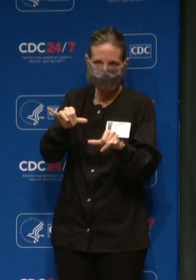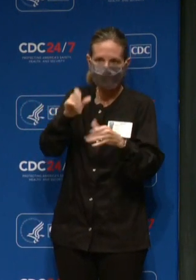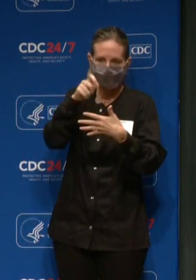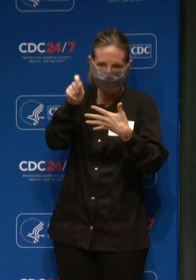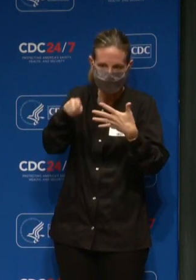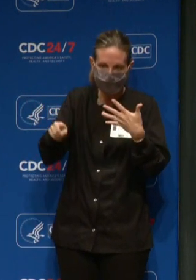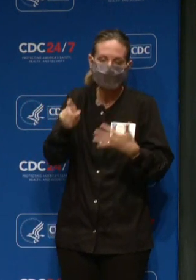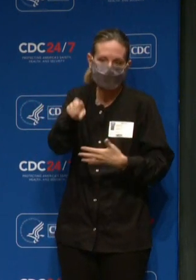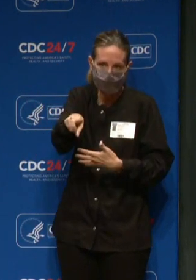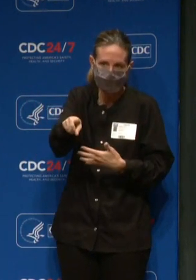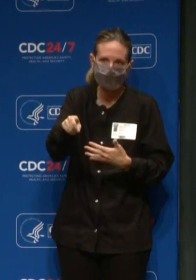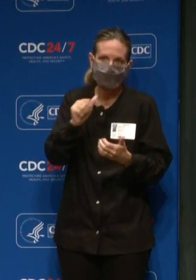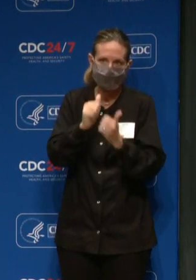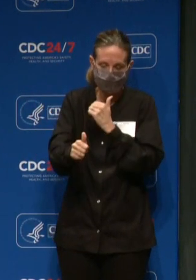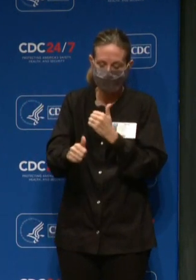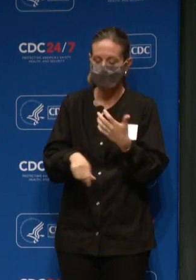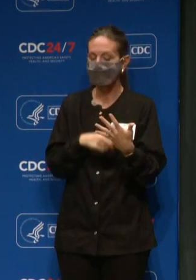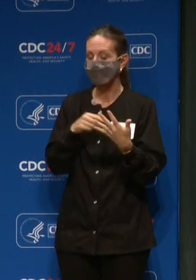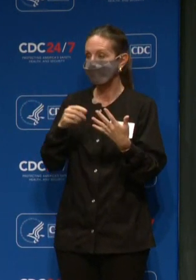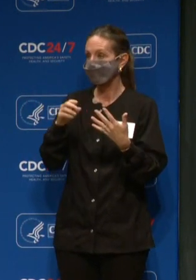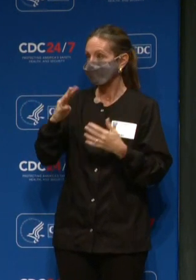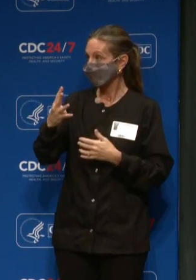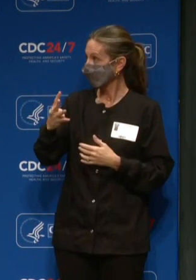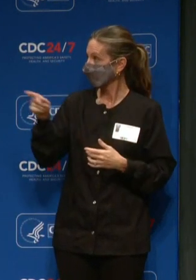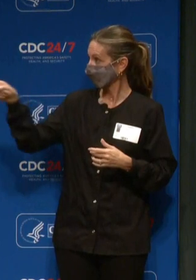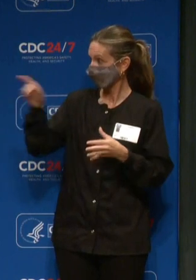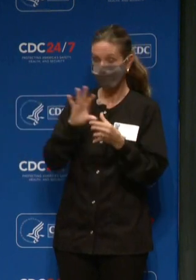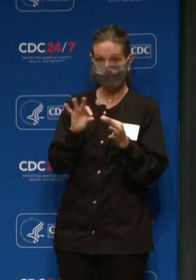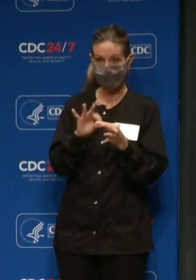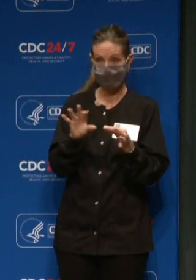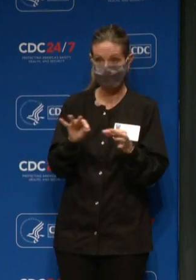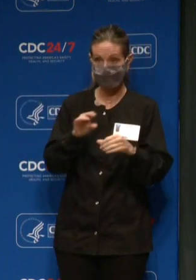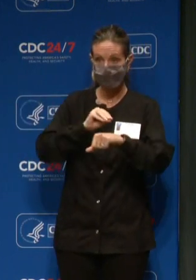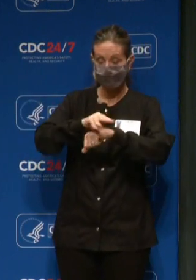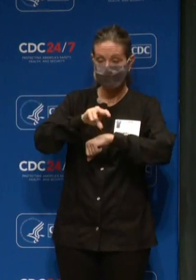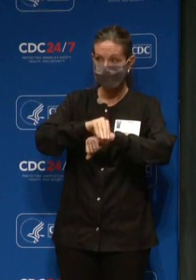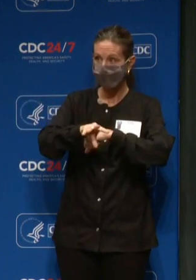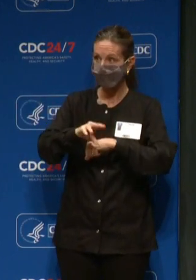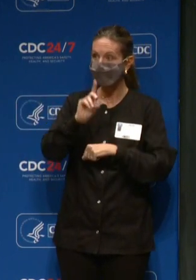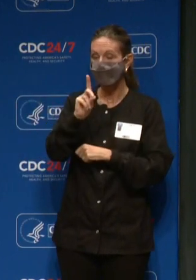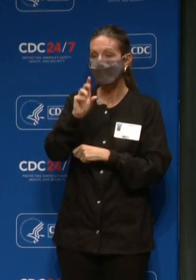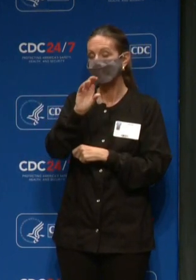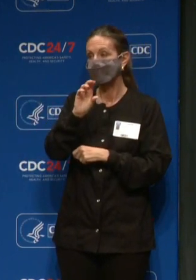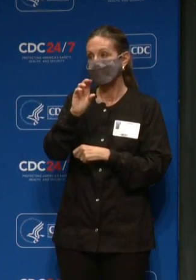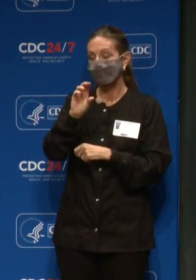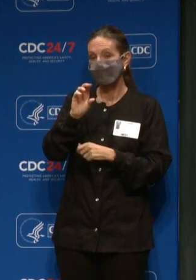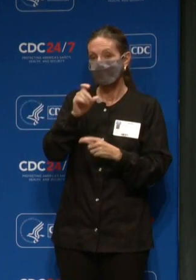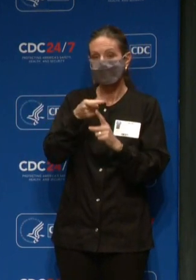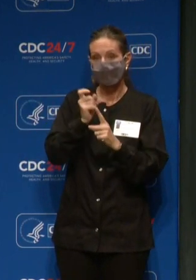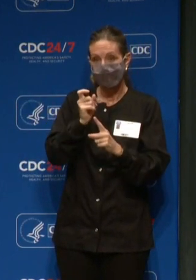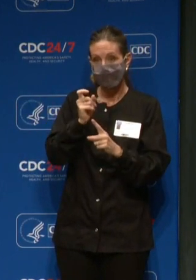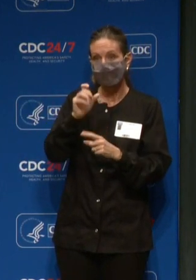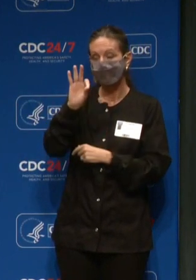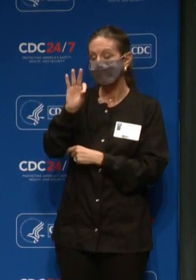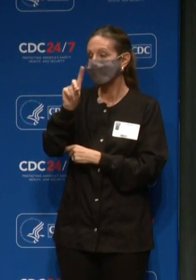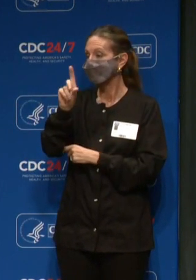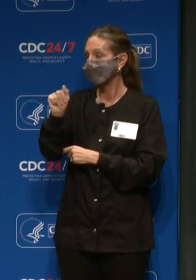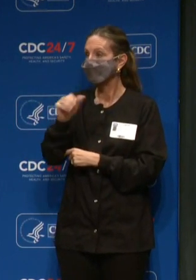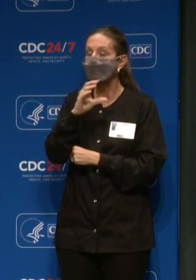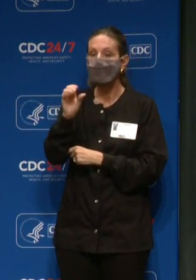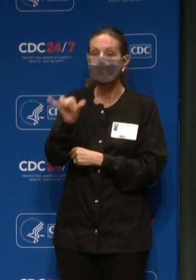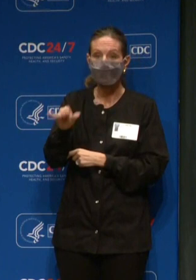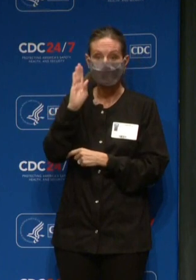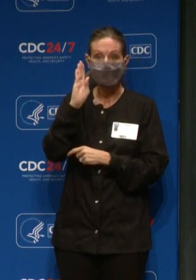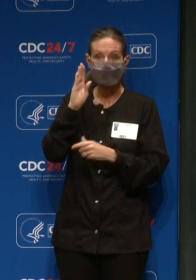check, which is, as Dr. Butler mentioned, the advisory committee at the FDA, an external advisory committee that will be